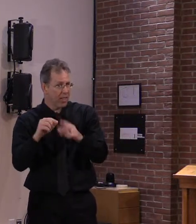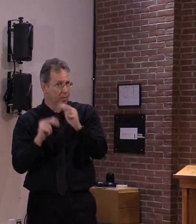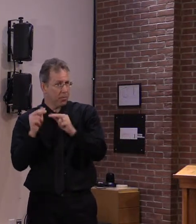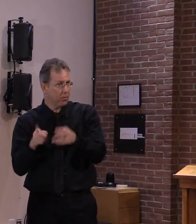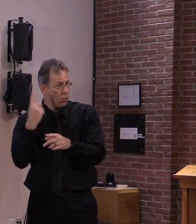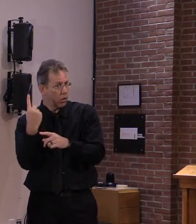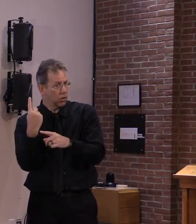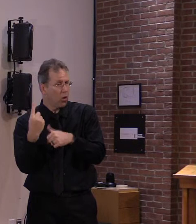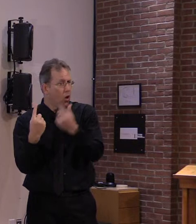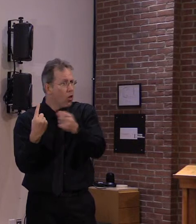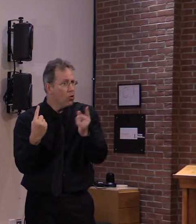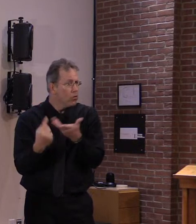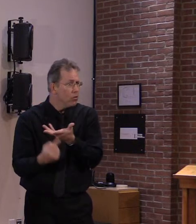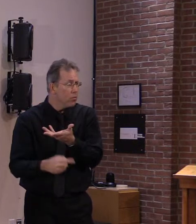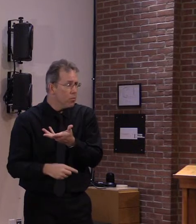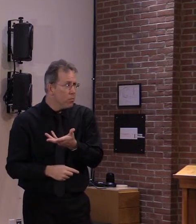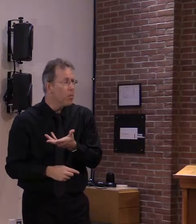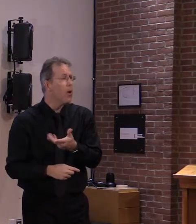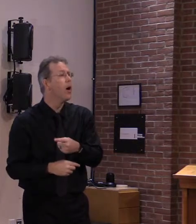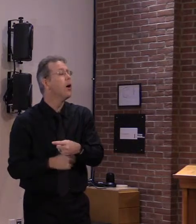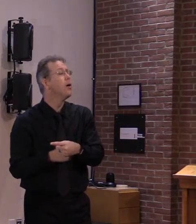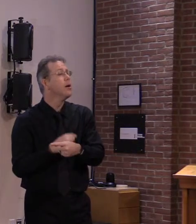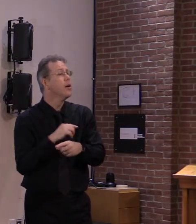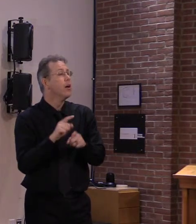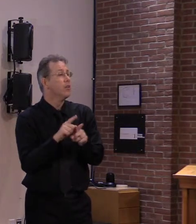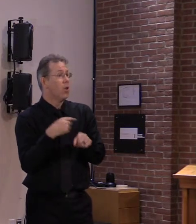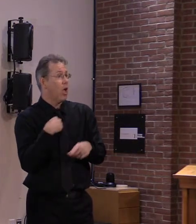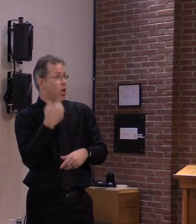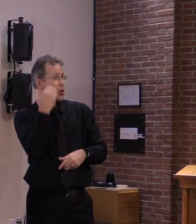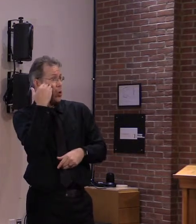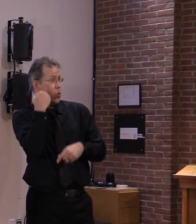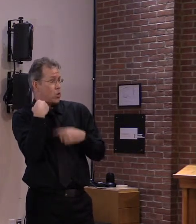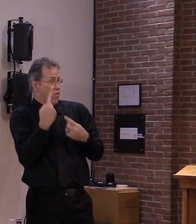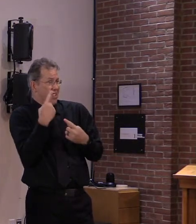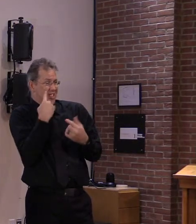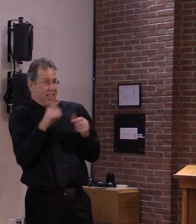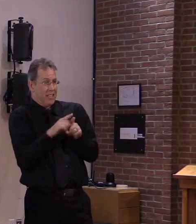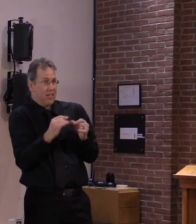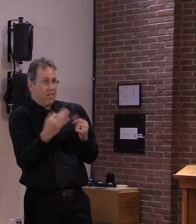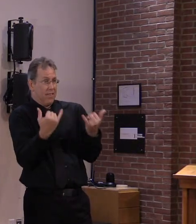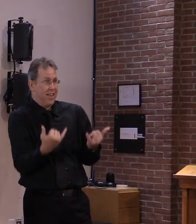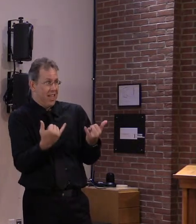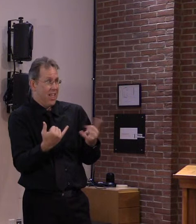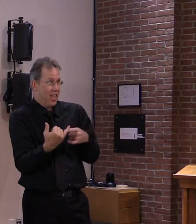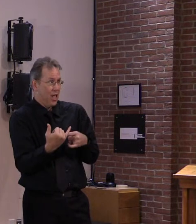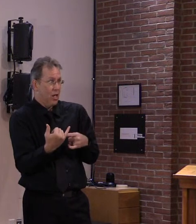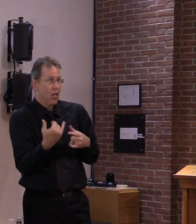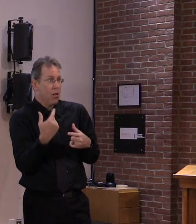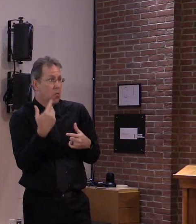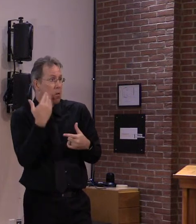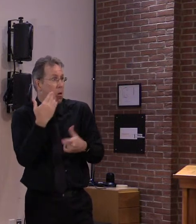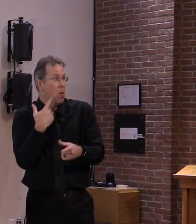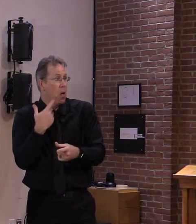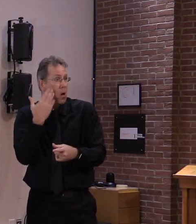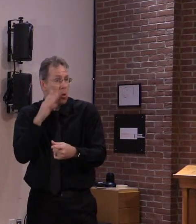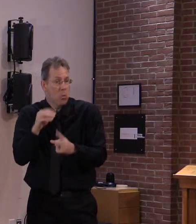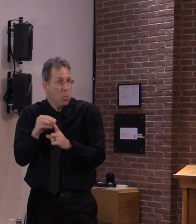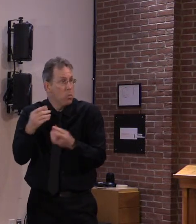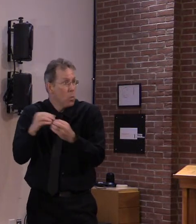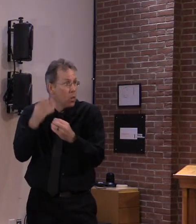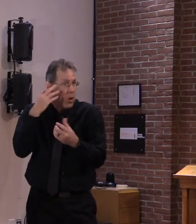on your executive orders regarding religious services? Yeah, Guy, we're trying